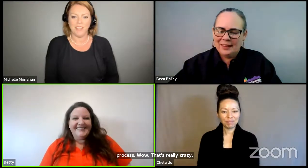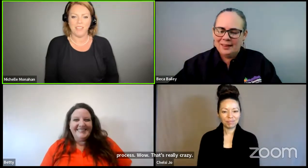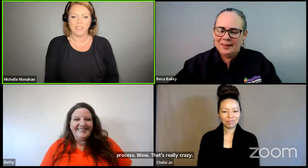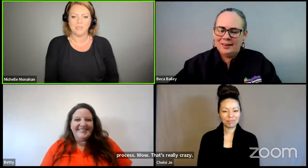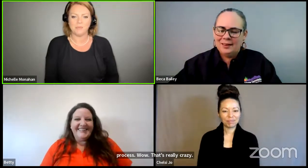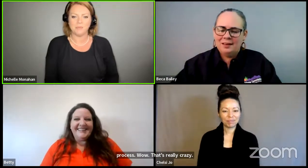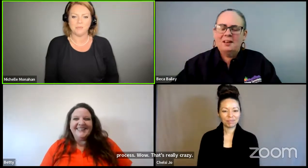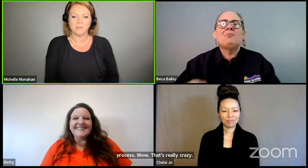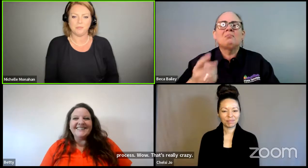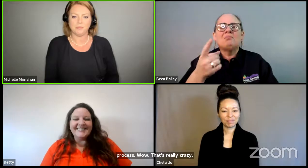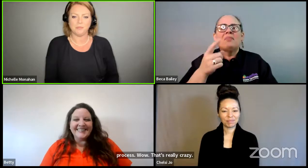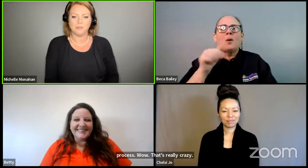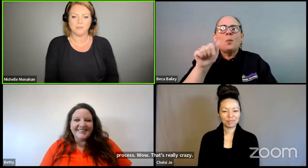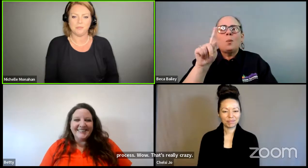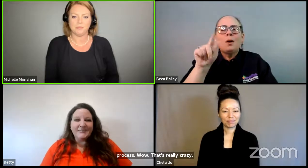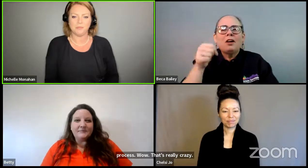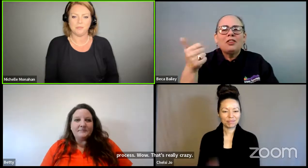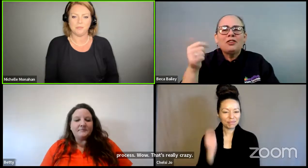Yeah.